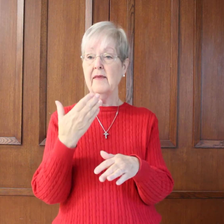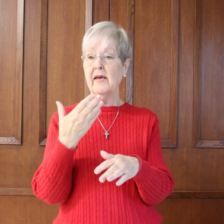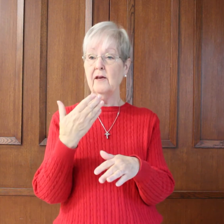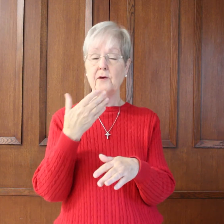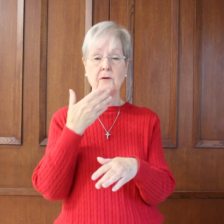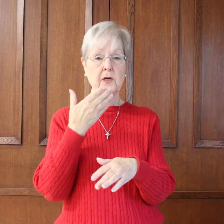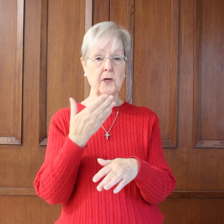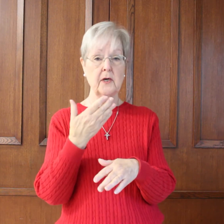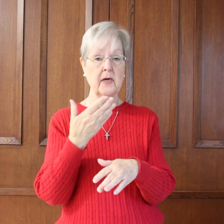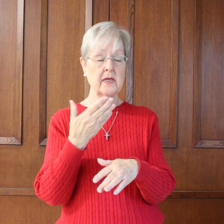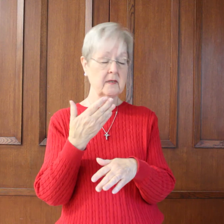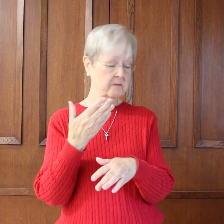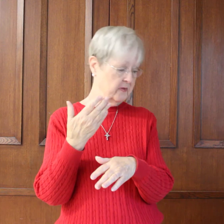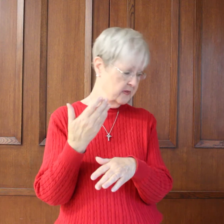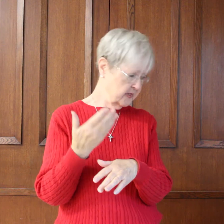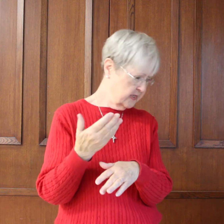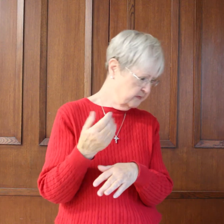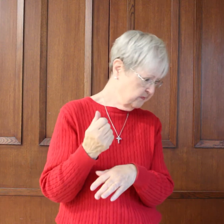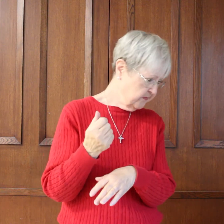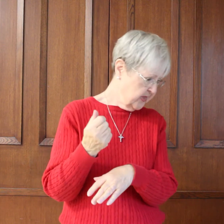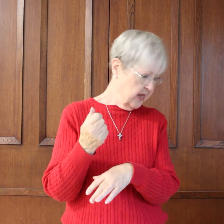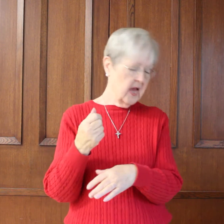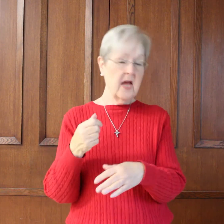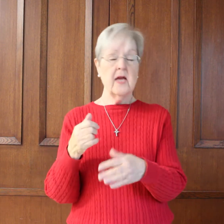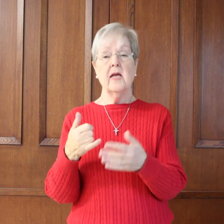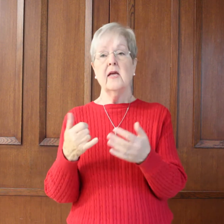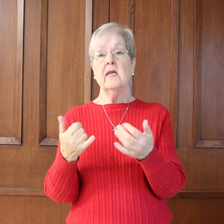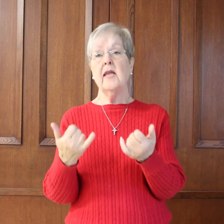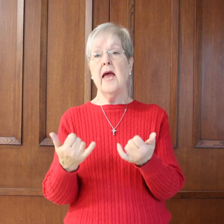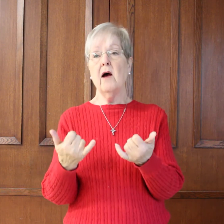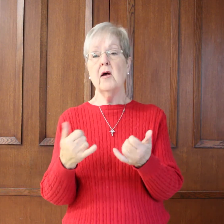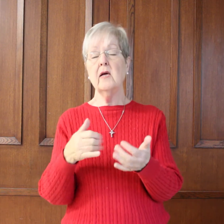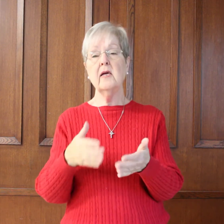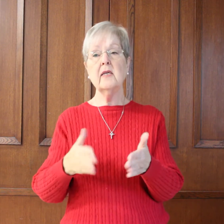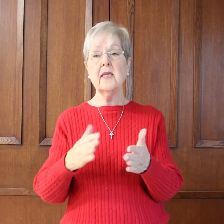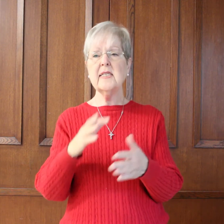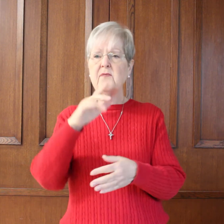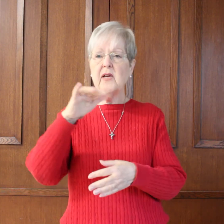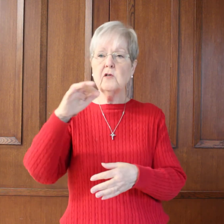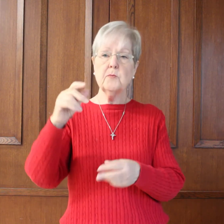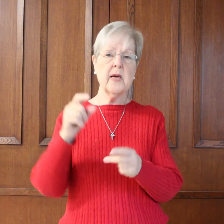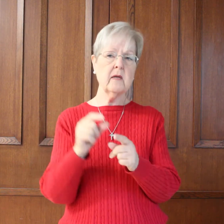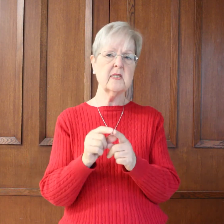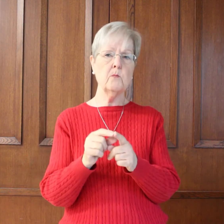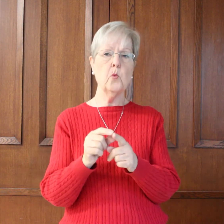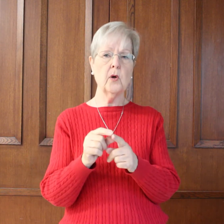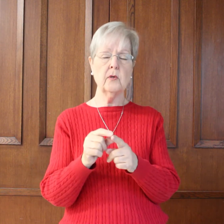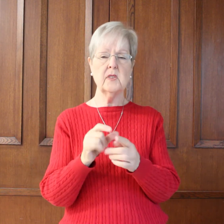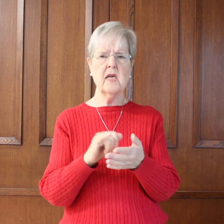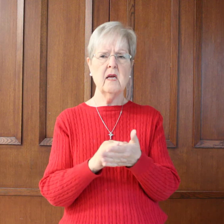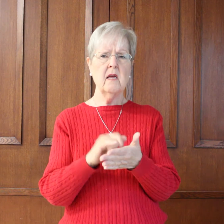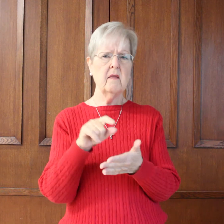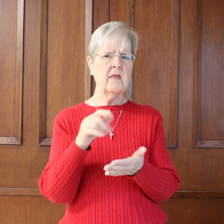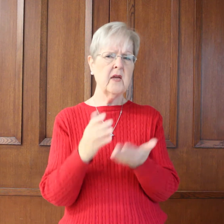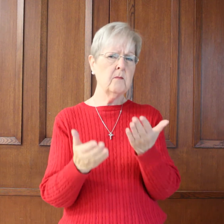Thank you. Good. Now, let's fingerspell some words that you